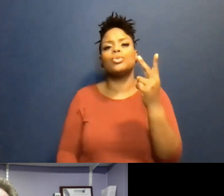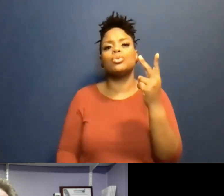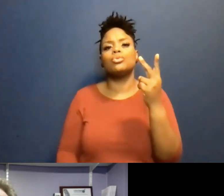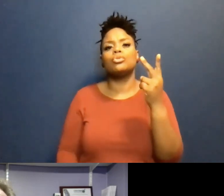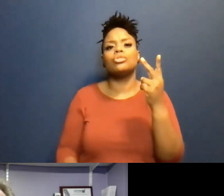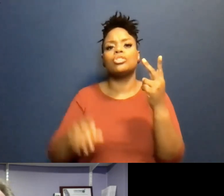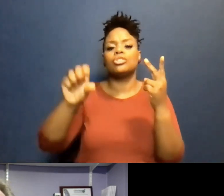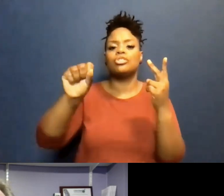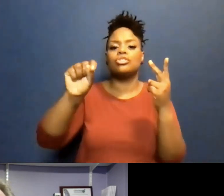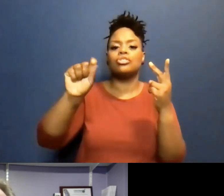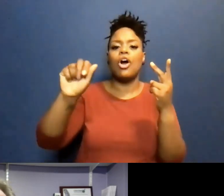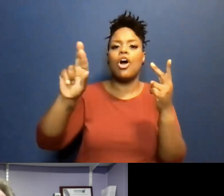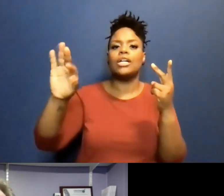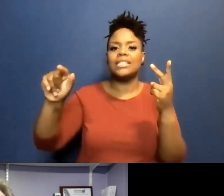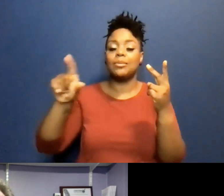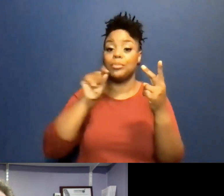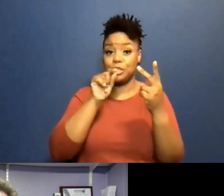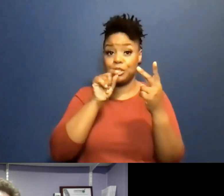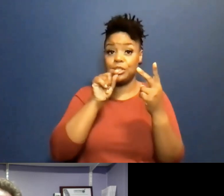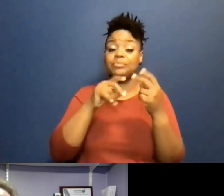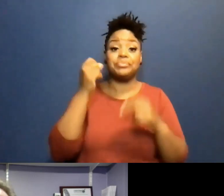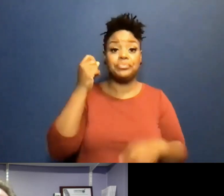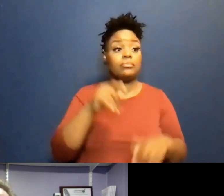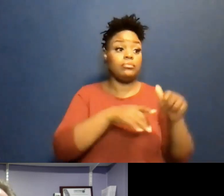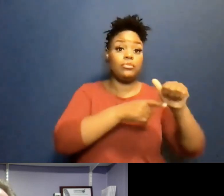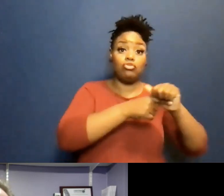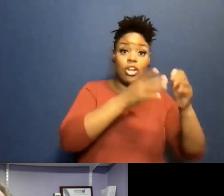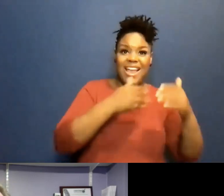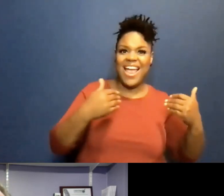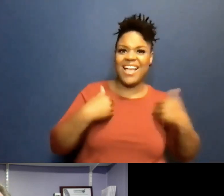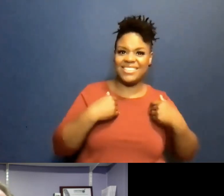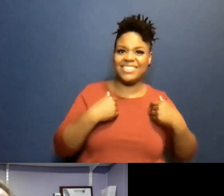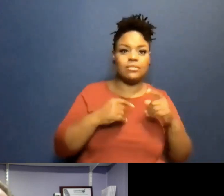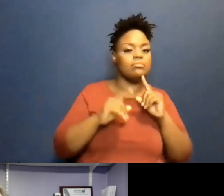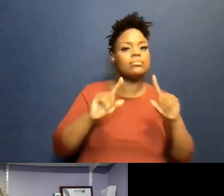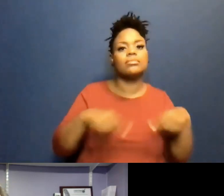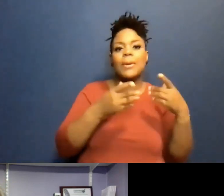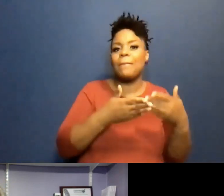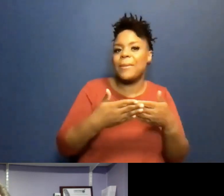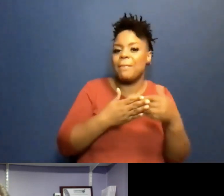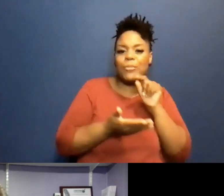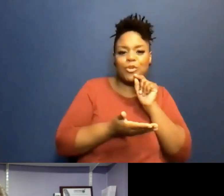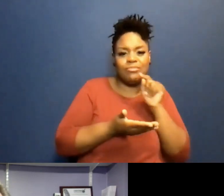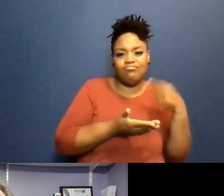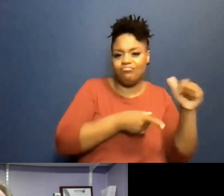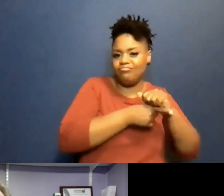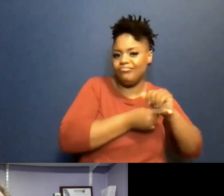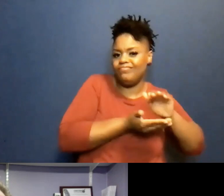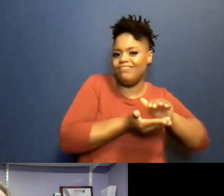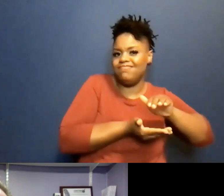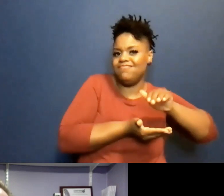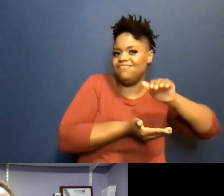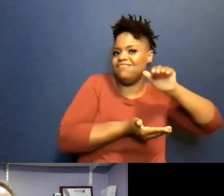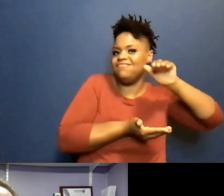rescued. So they were about 13 years old, and they made tons of journeys from Graham to different parts